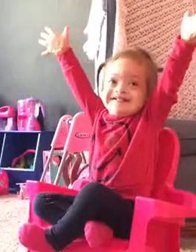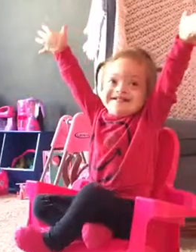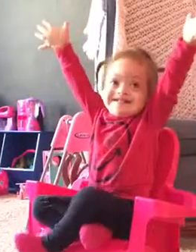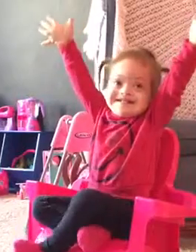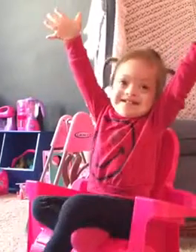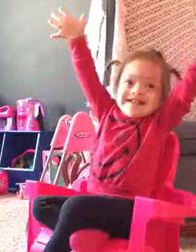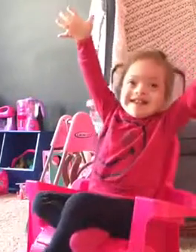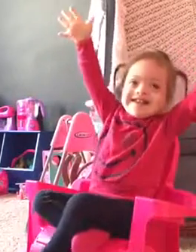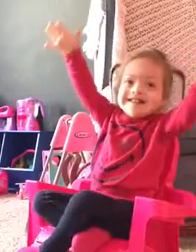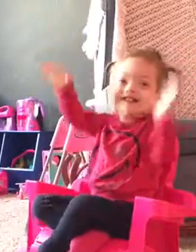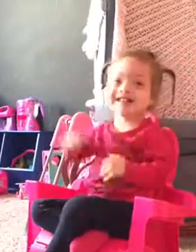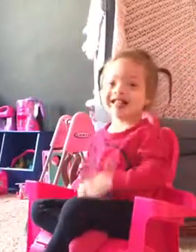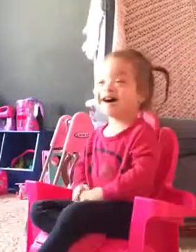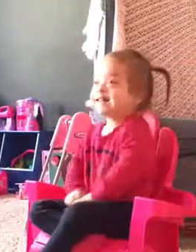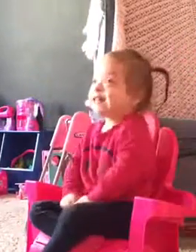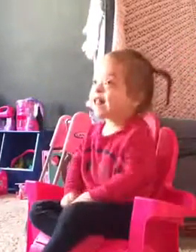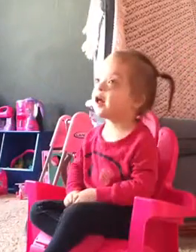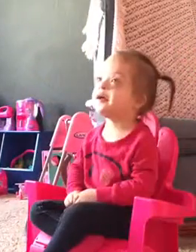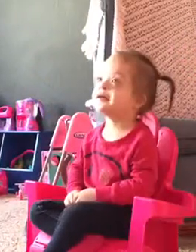Yeah, you like Baby Signing Time?